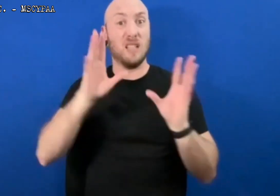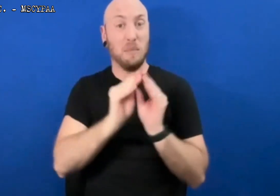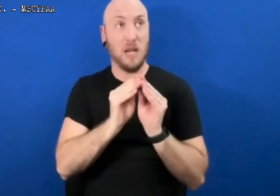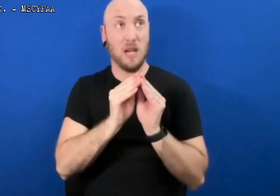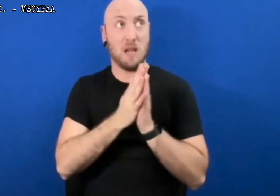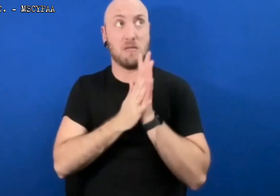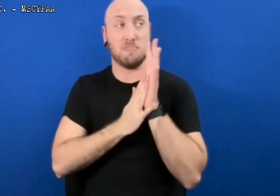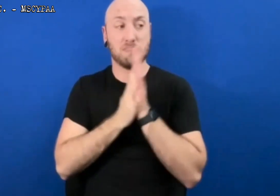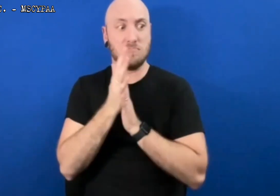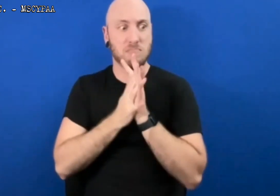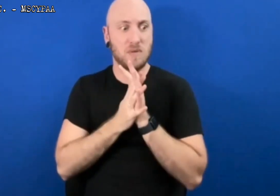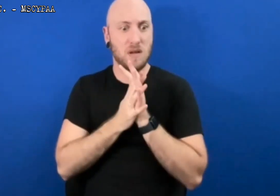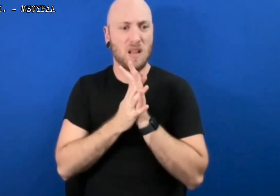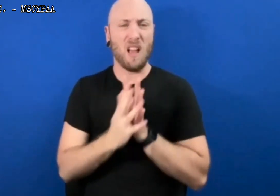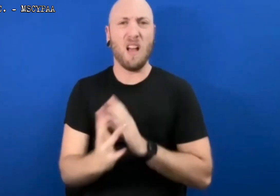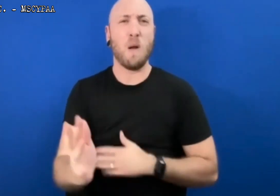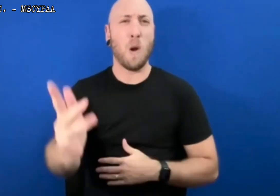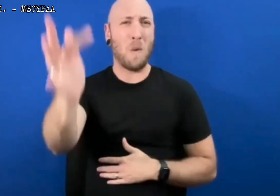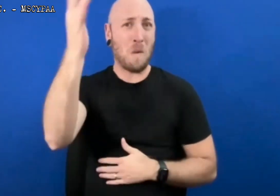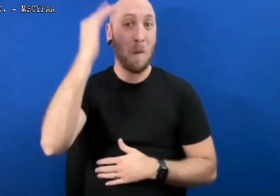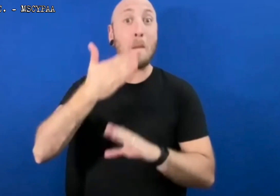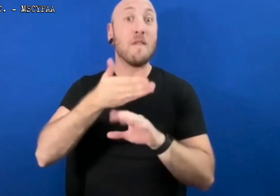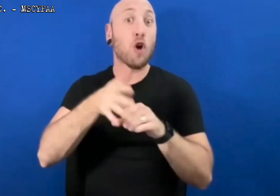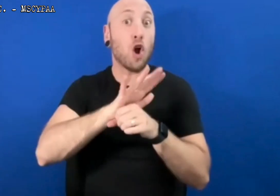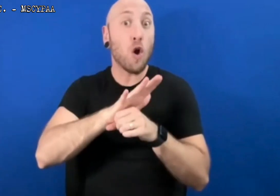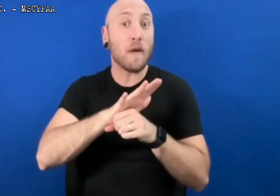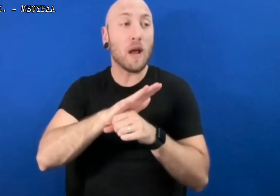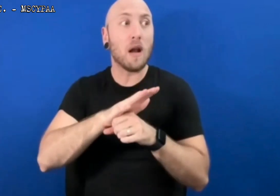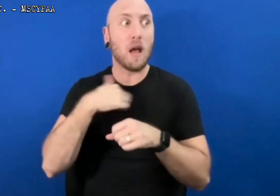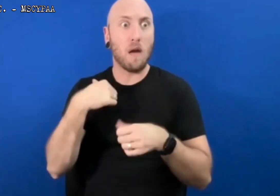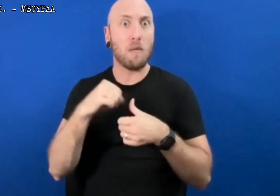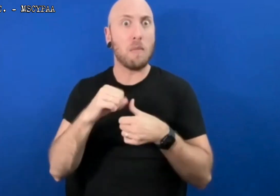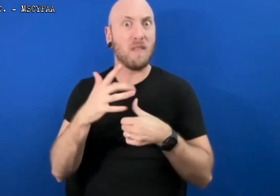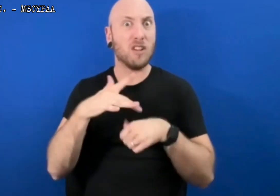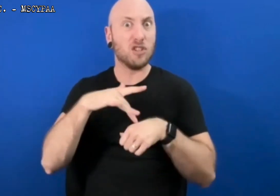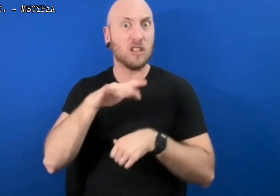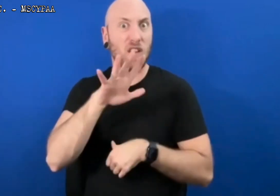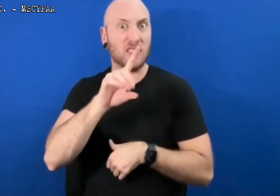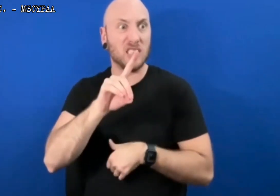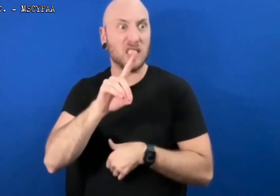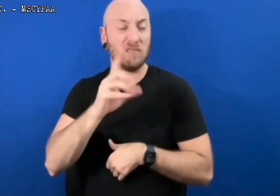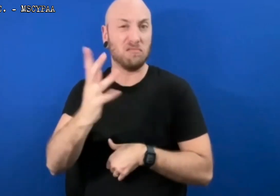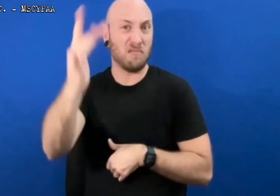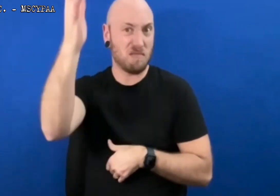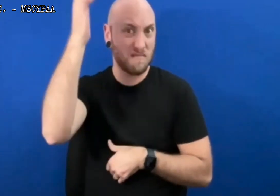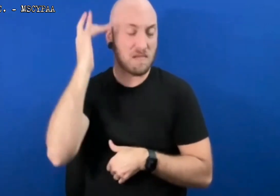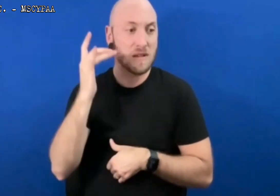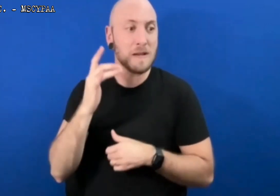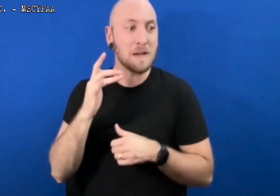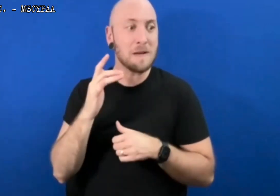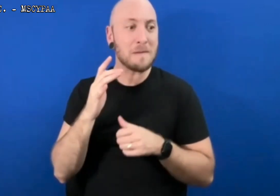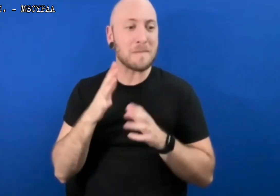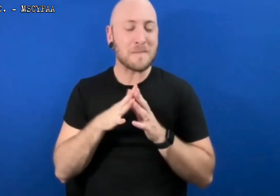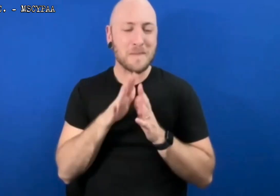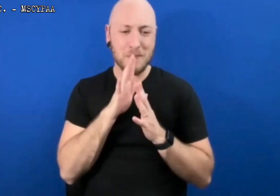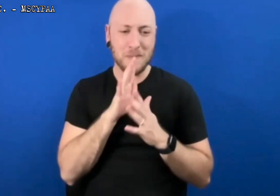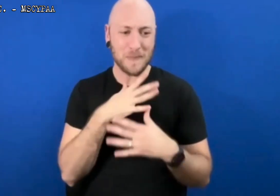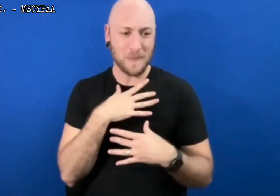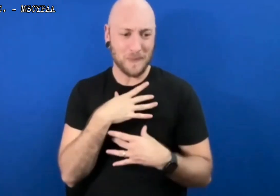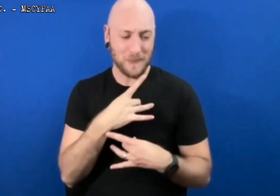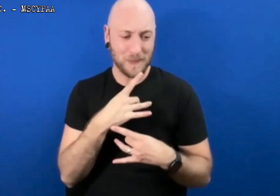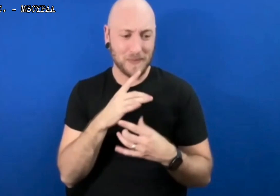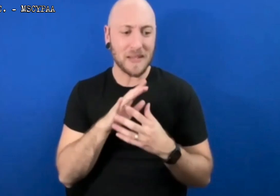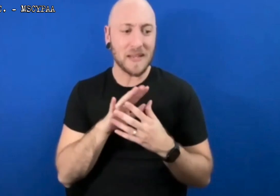it many years ago before COVID, and I'm really grateful that you guys. It was interesting. I actually chaired the